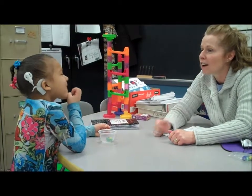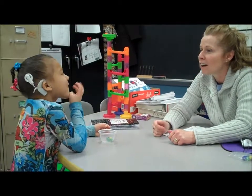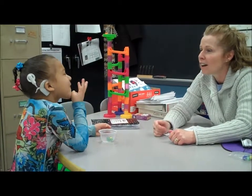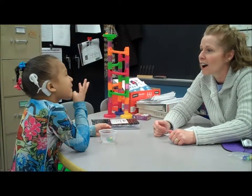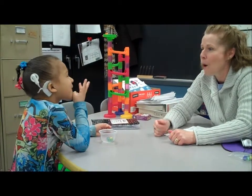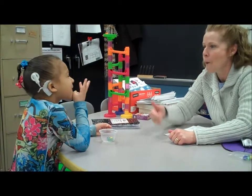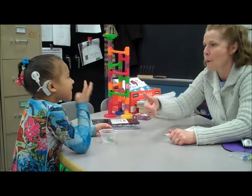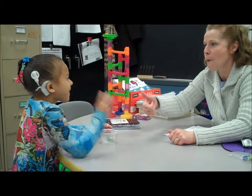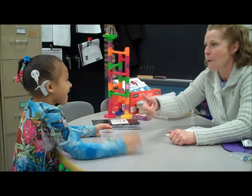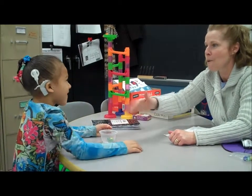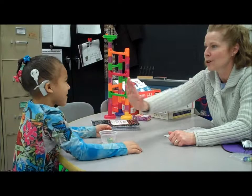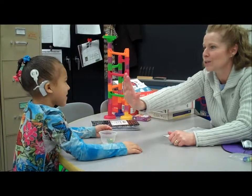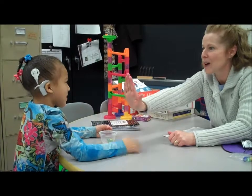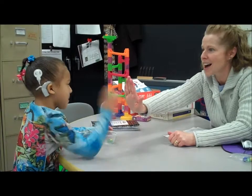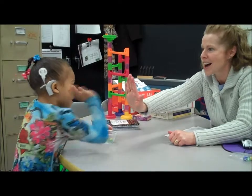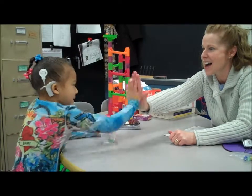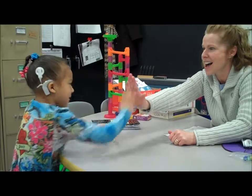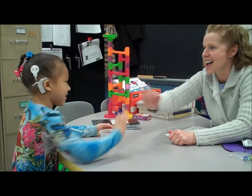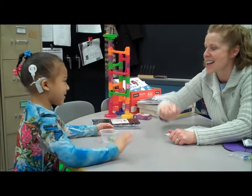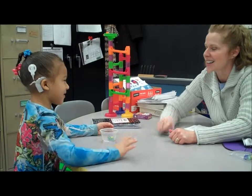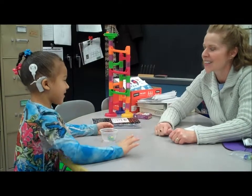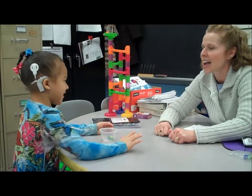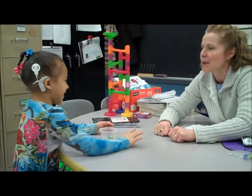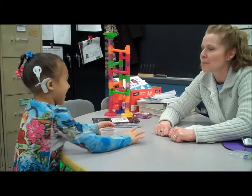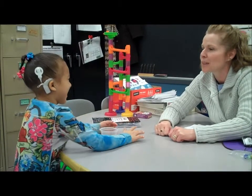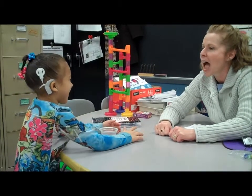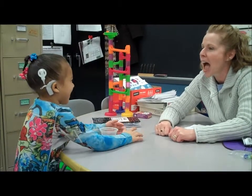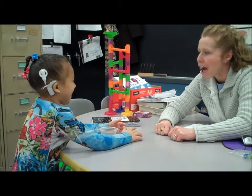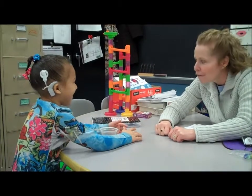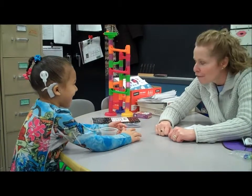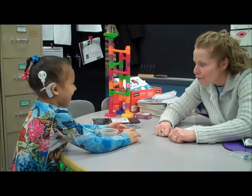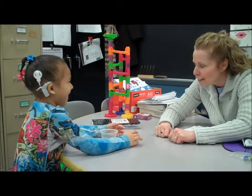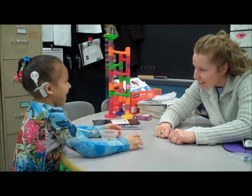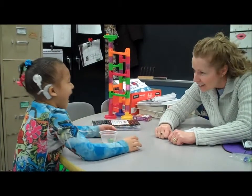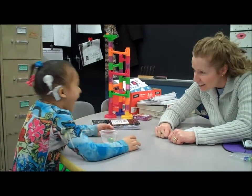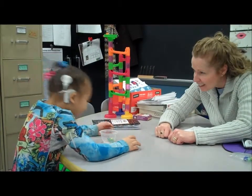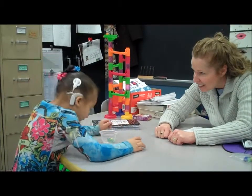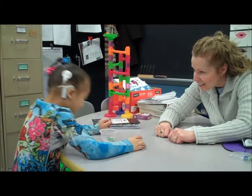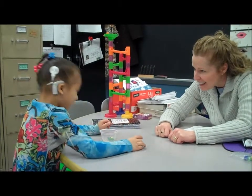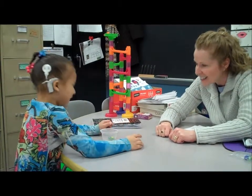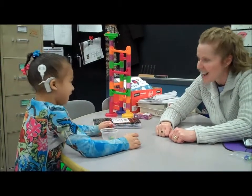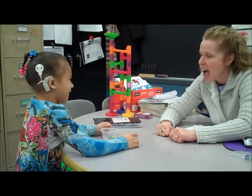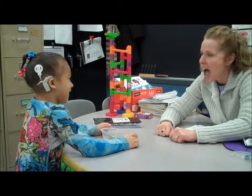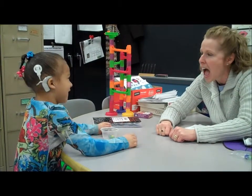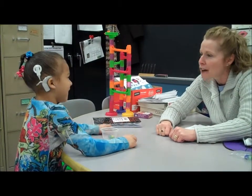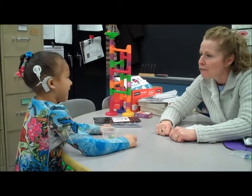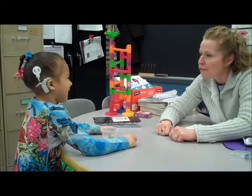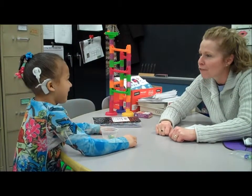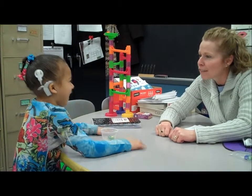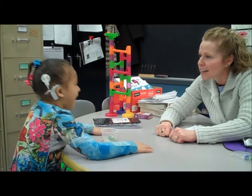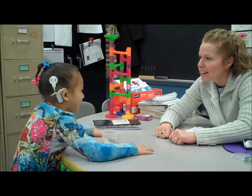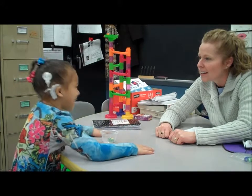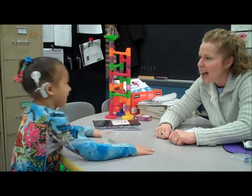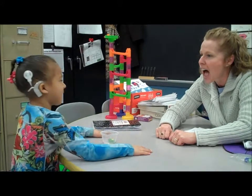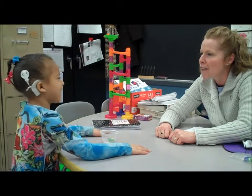Oh, good one. Okay. F. F. Good. F.